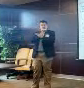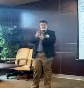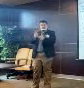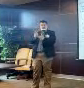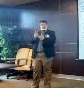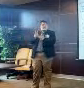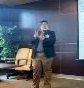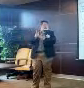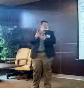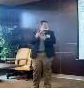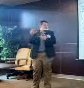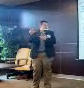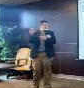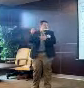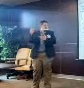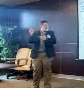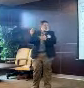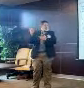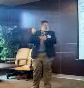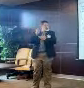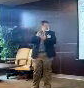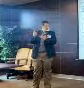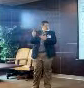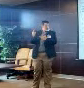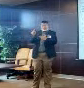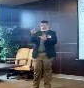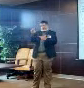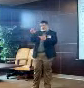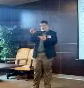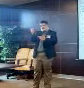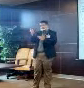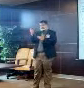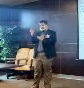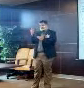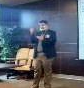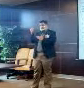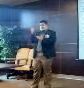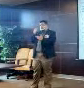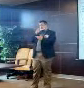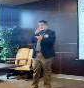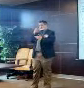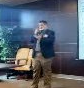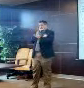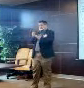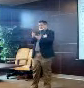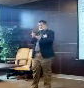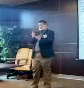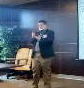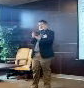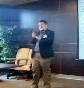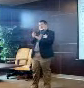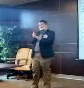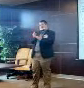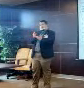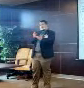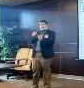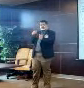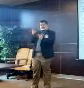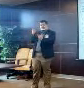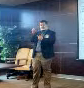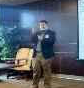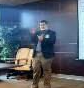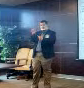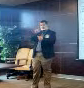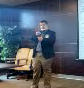weeks, 329 last week, and then 311 this most recent week. Since December